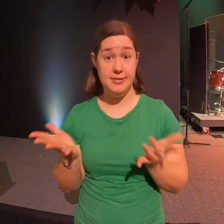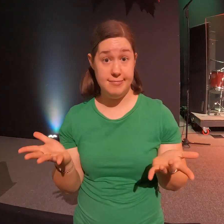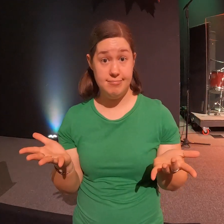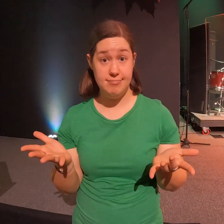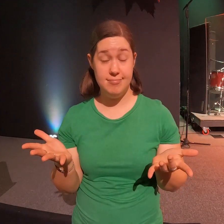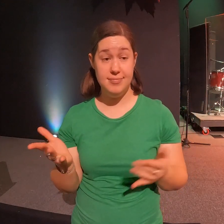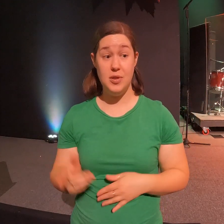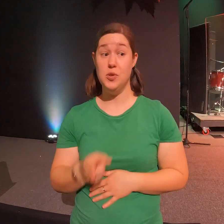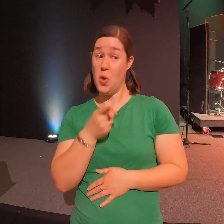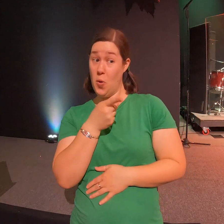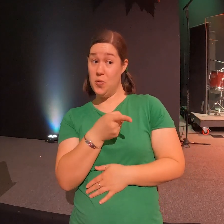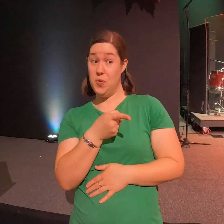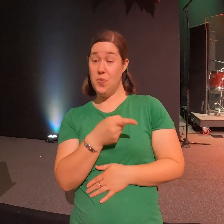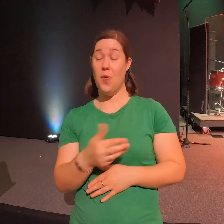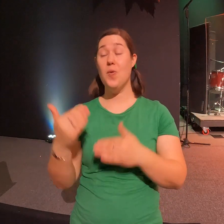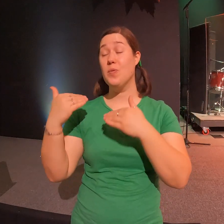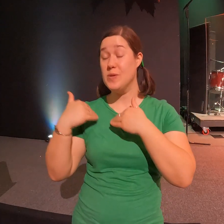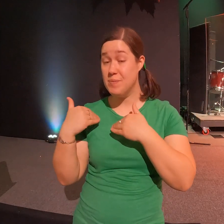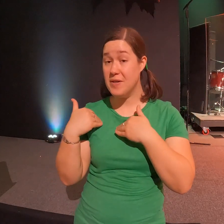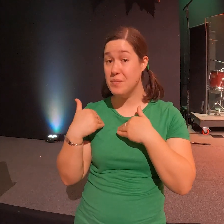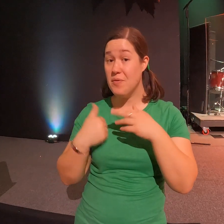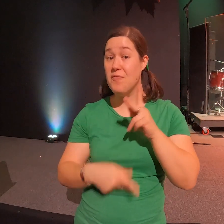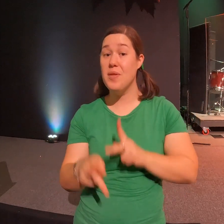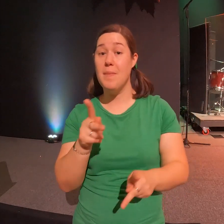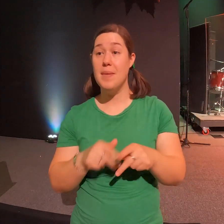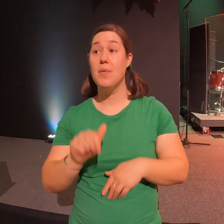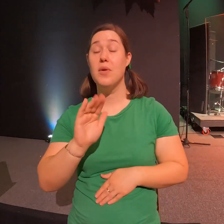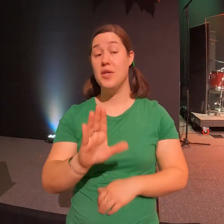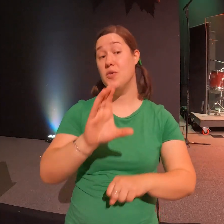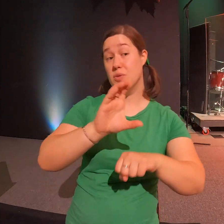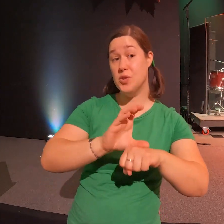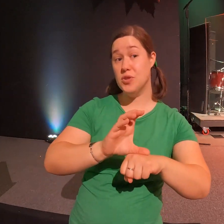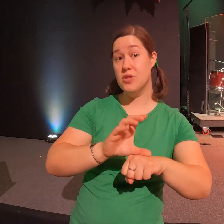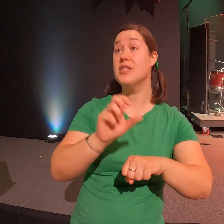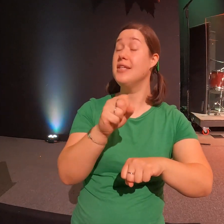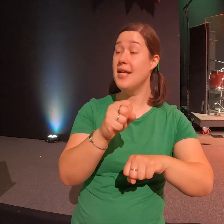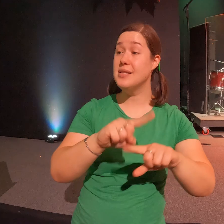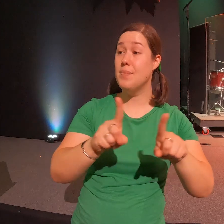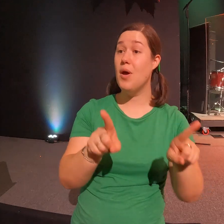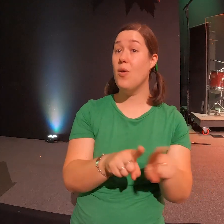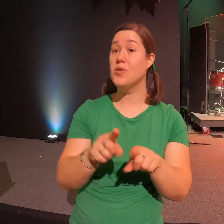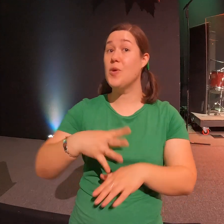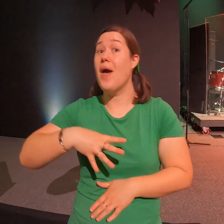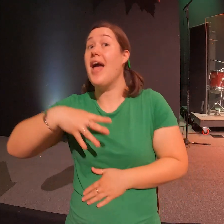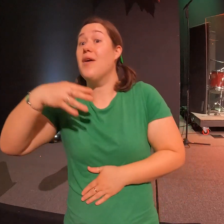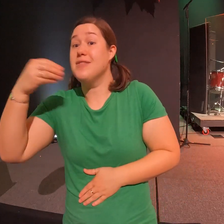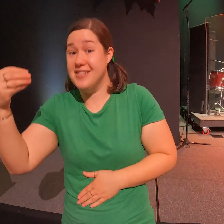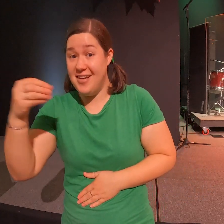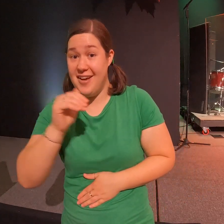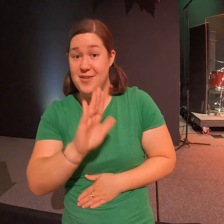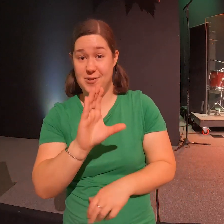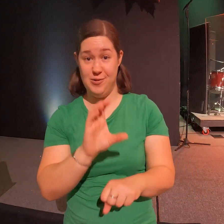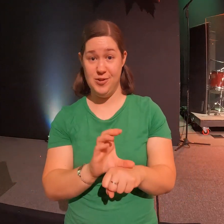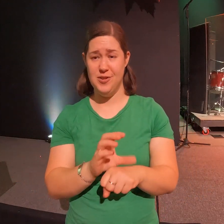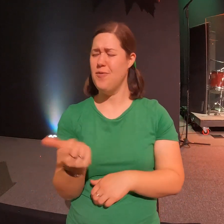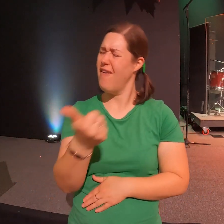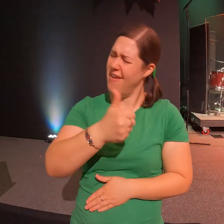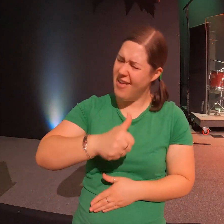You're responsible for those in your church, yes, but you're responsible for those outside your church, too. Anyone who's in